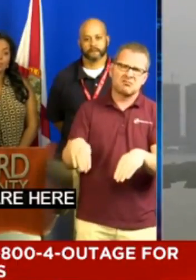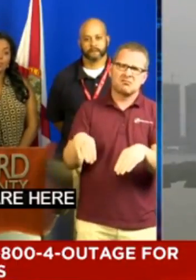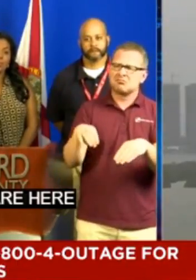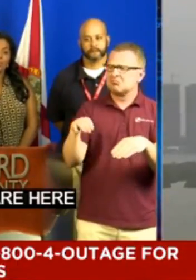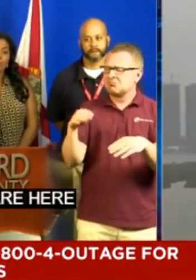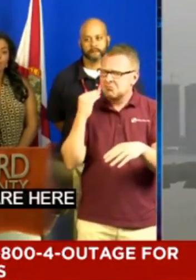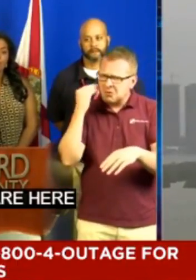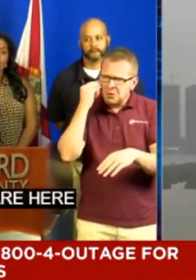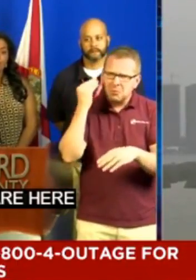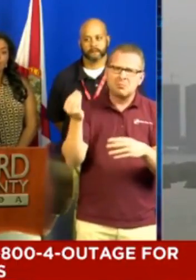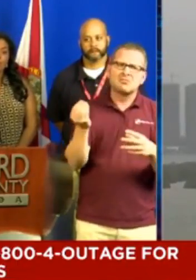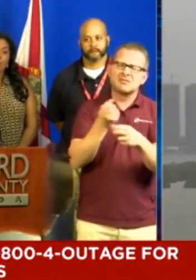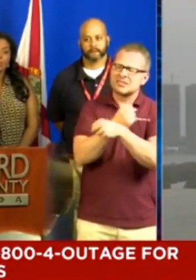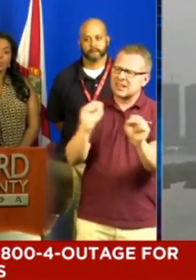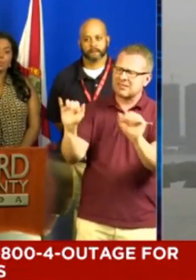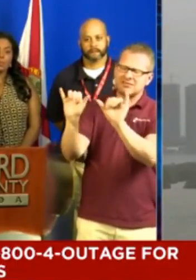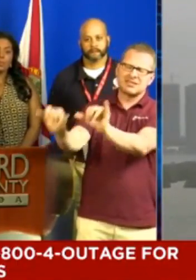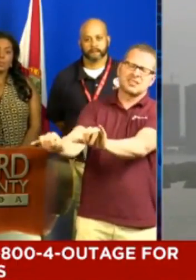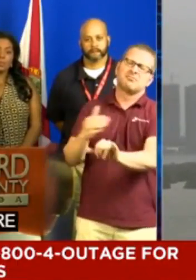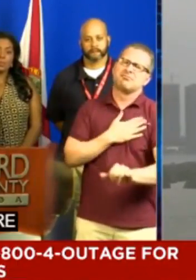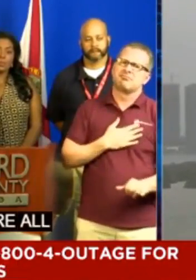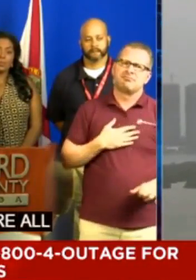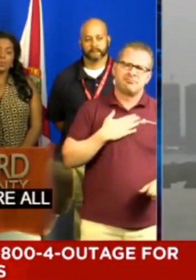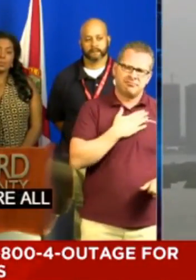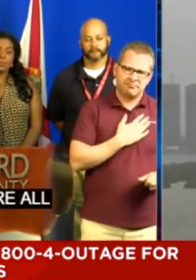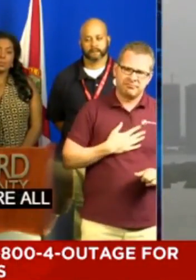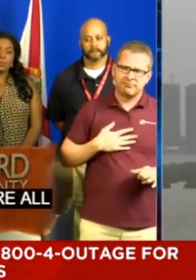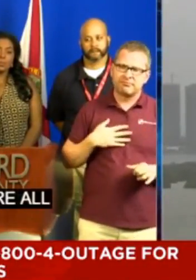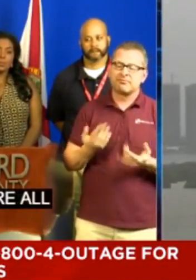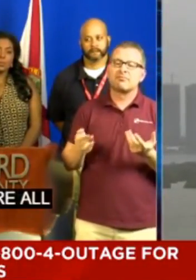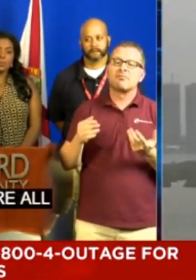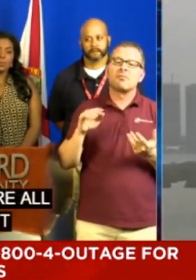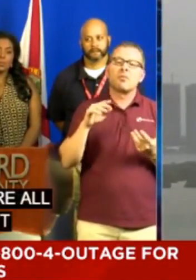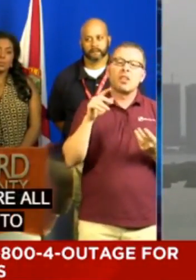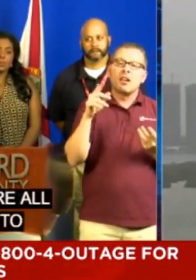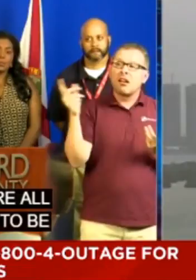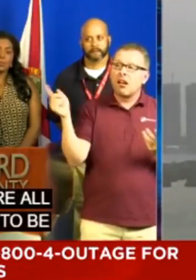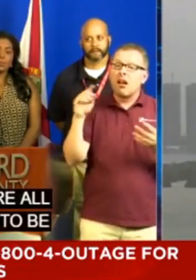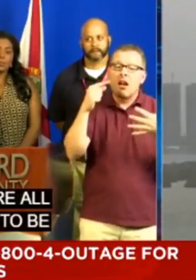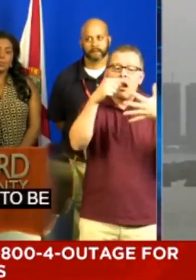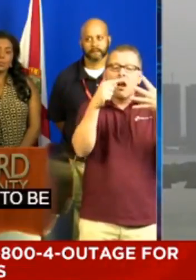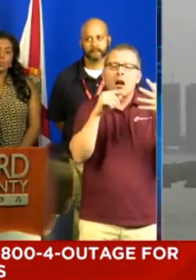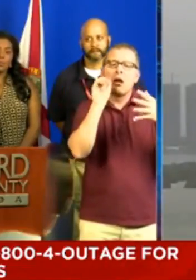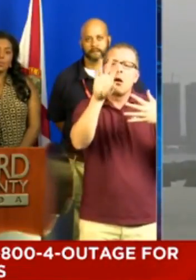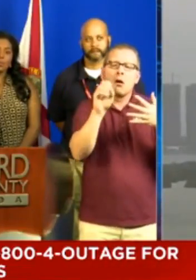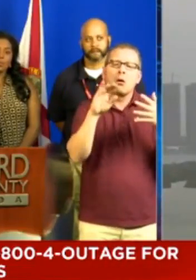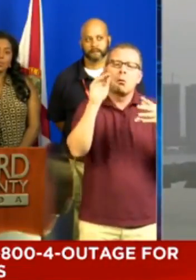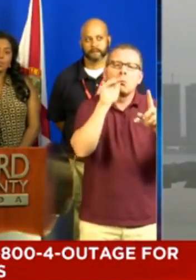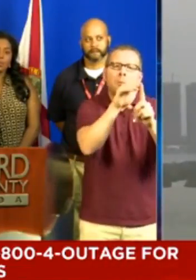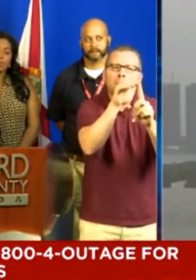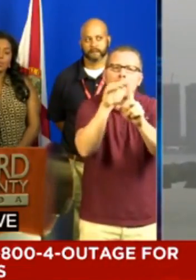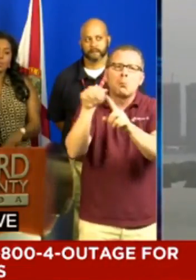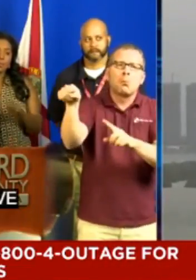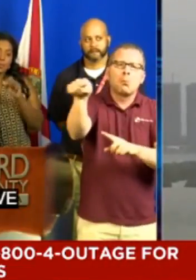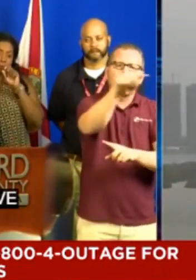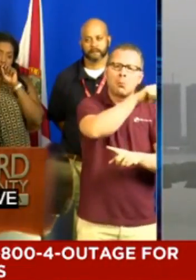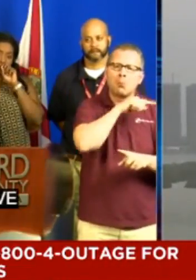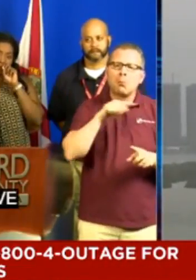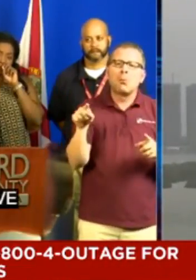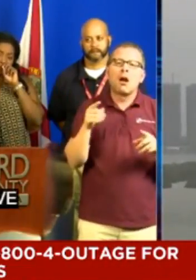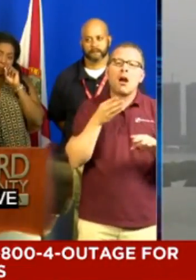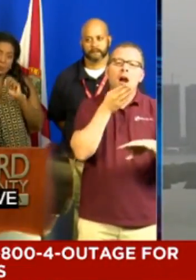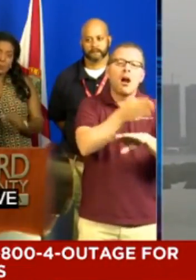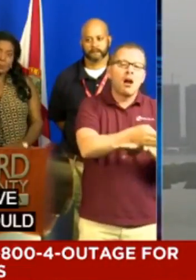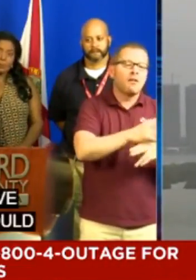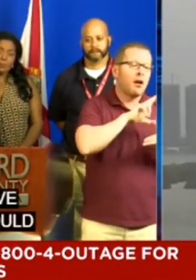tips that we have given in the past that I would really like to remind you about. After the storm, please do not go